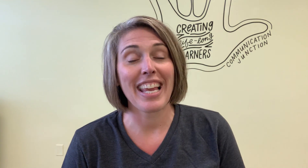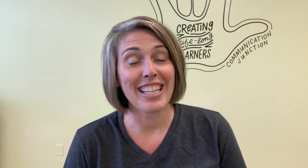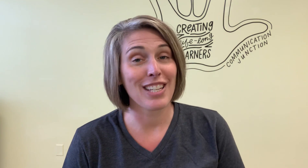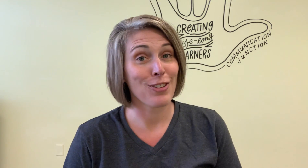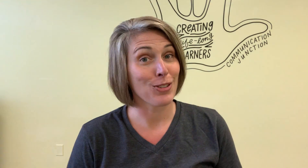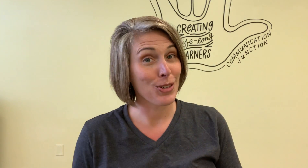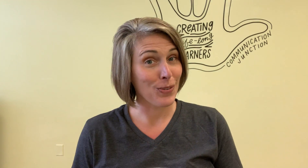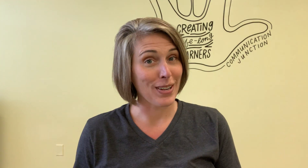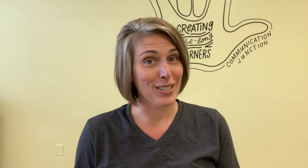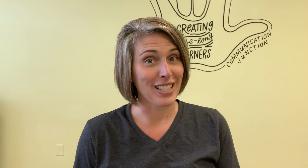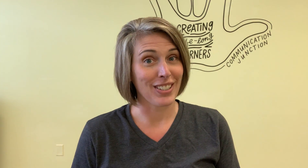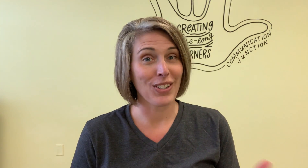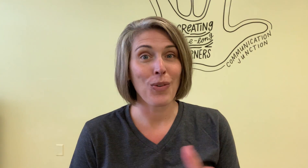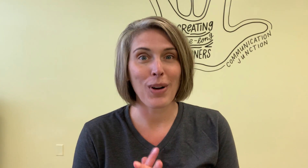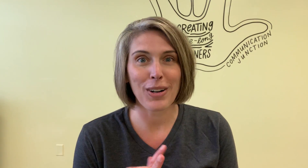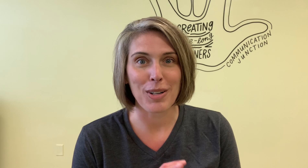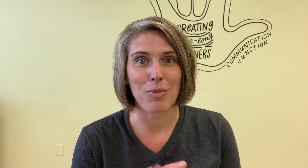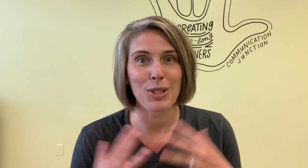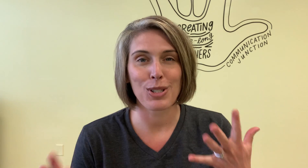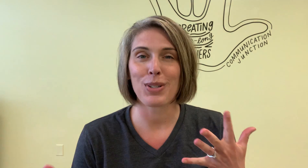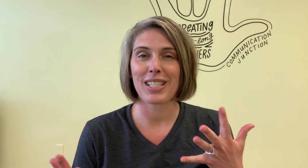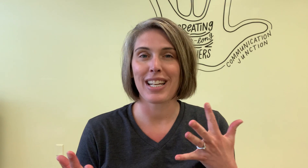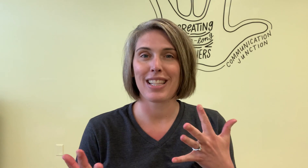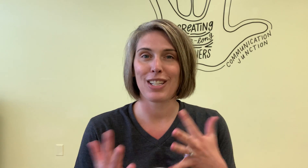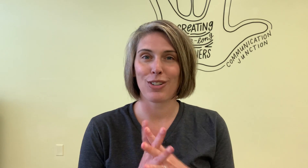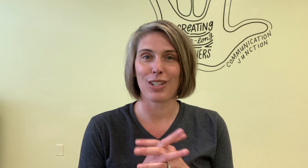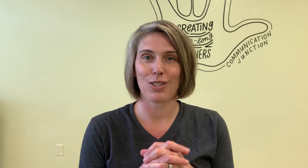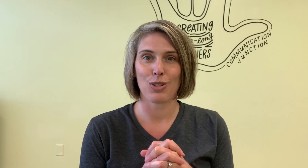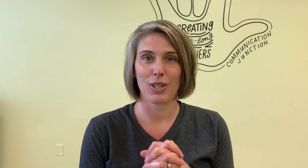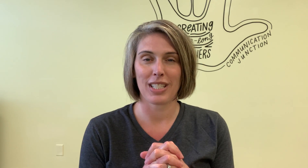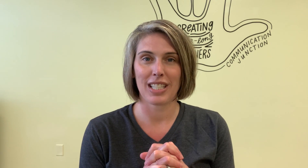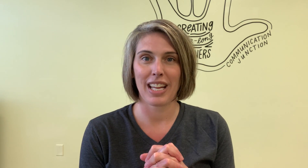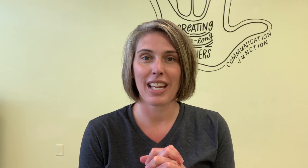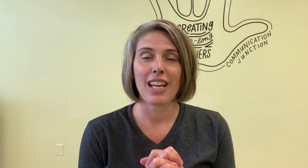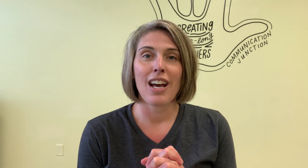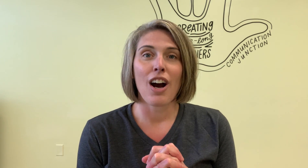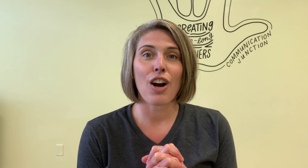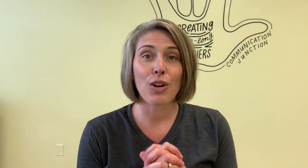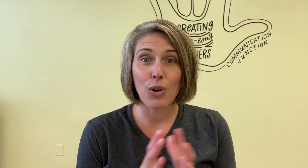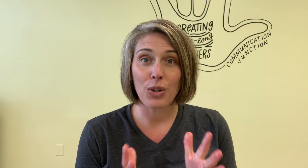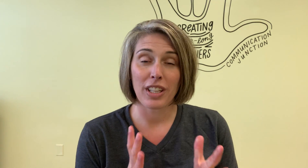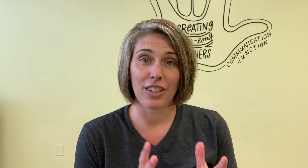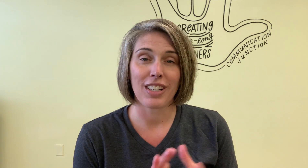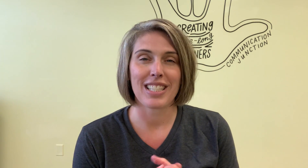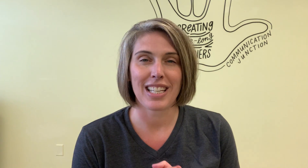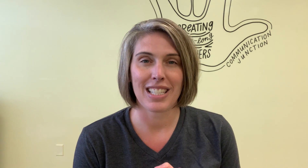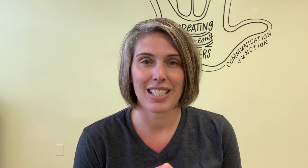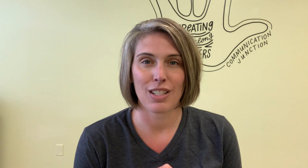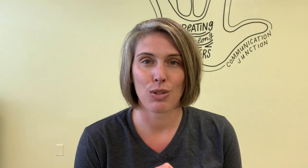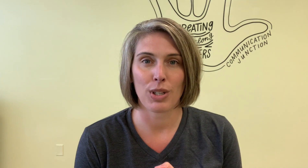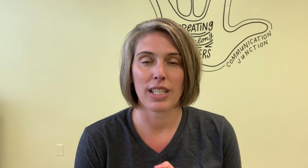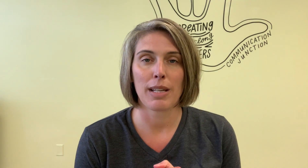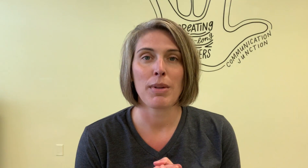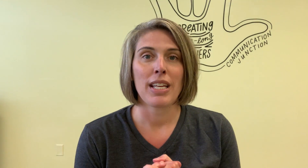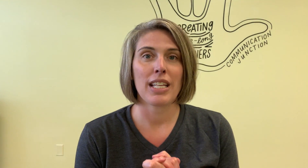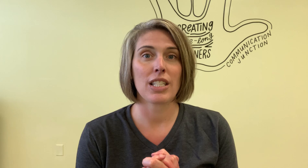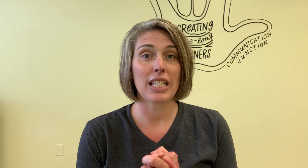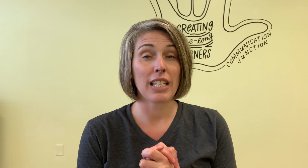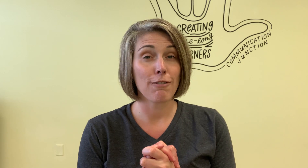And if you're new around here, welcome. We're so excited that you're here to join us today. Our goal here at Sign and Sing Storytime is to give